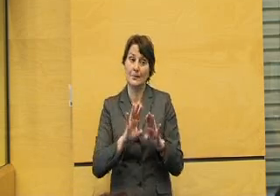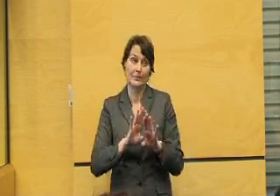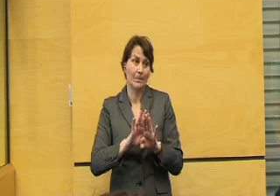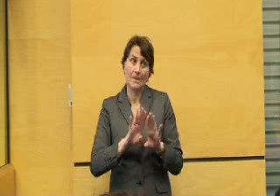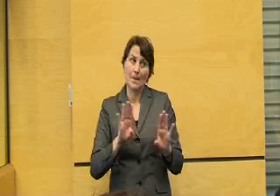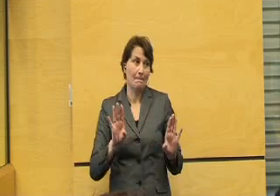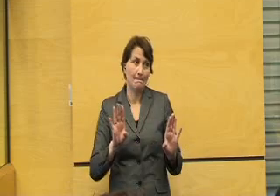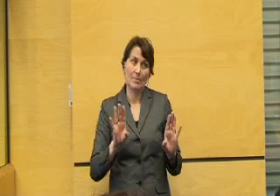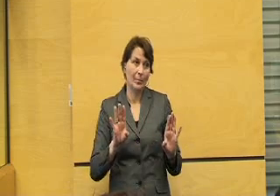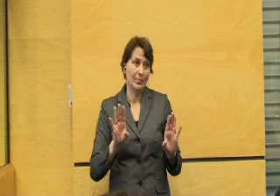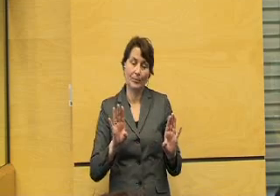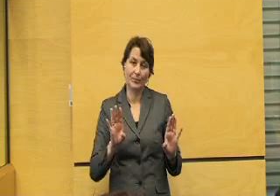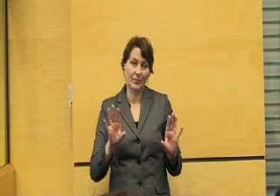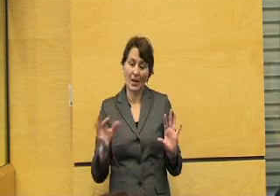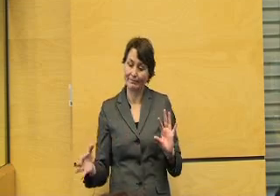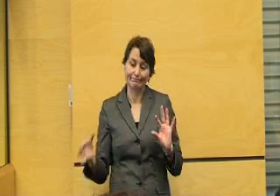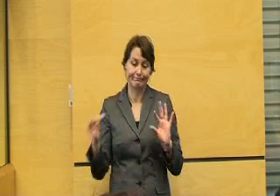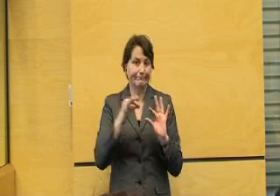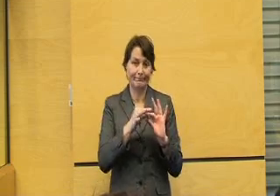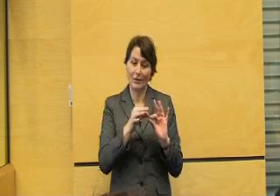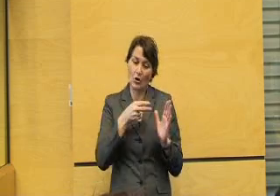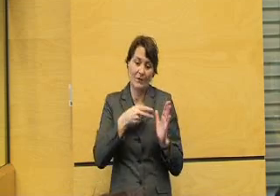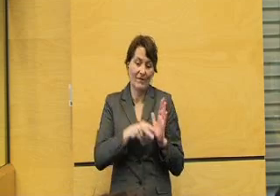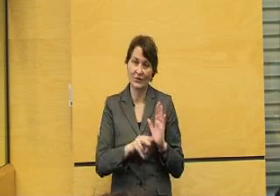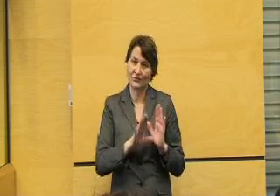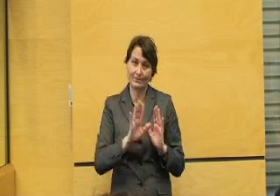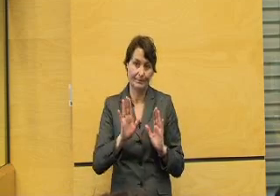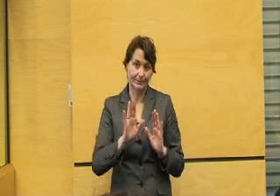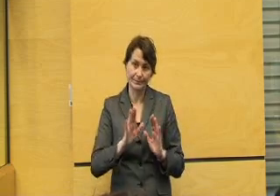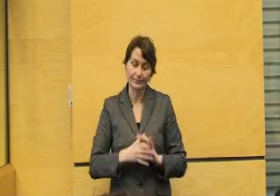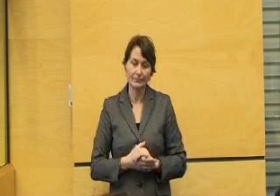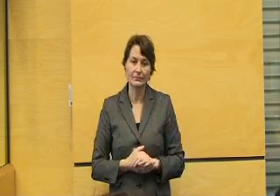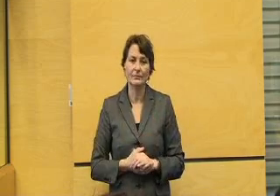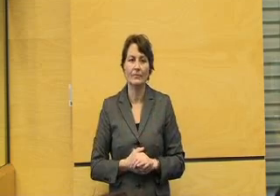not in line with the Convention.